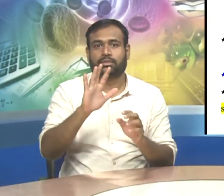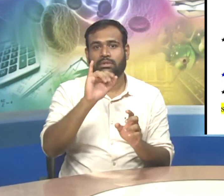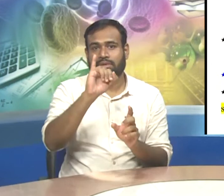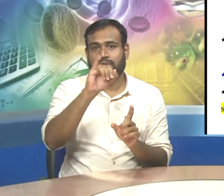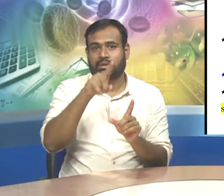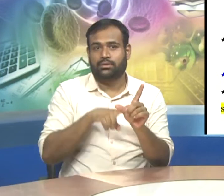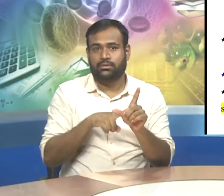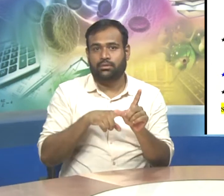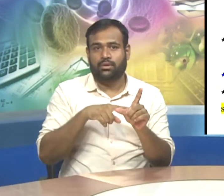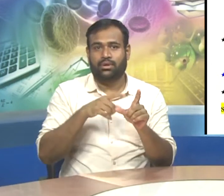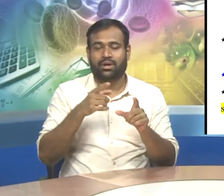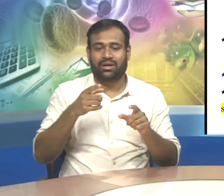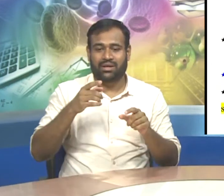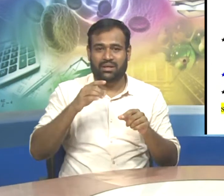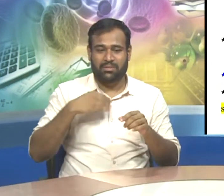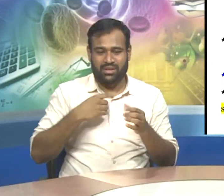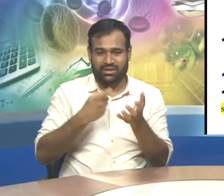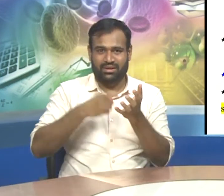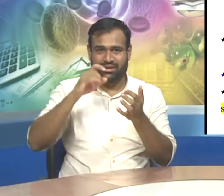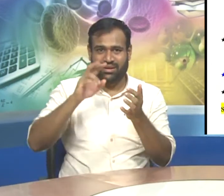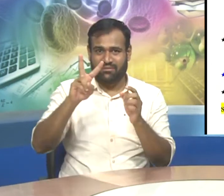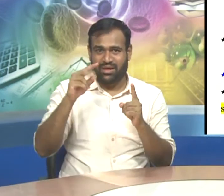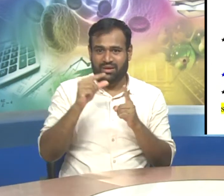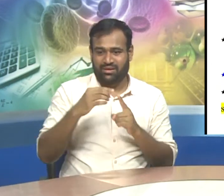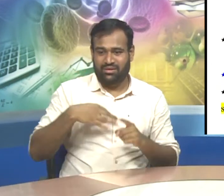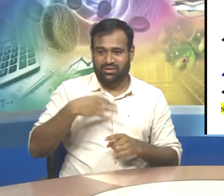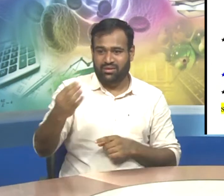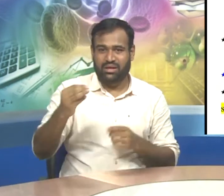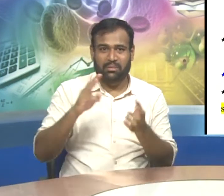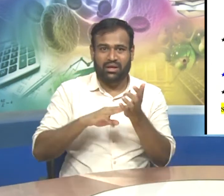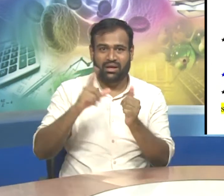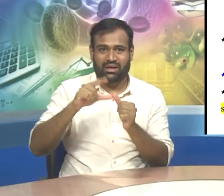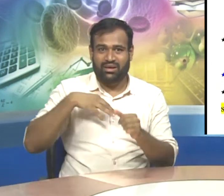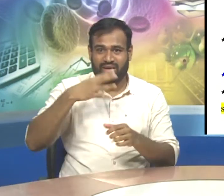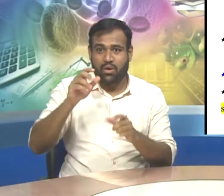And the tenure of its member is 6 years.